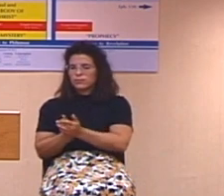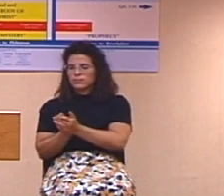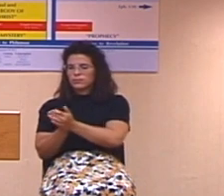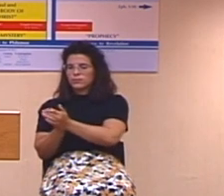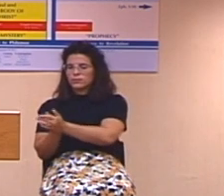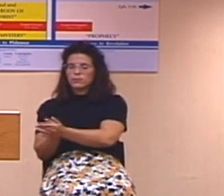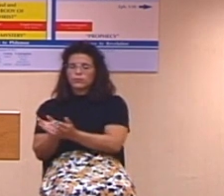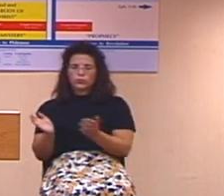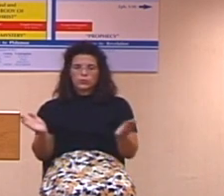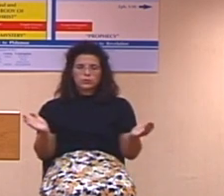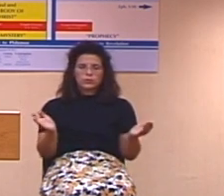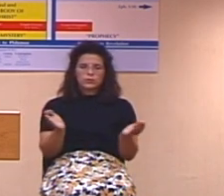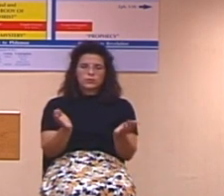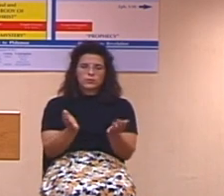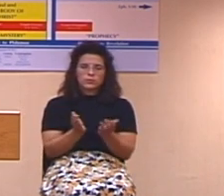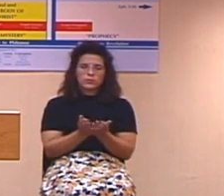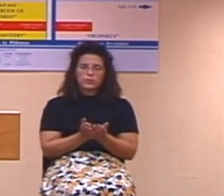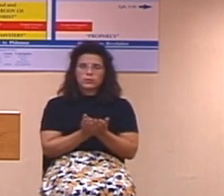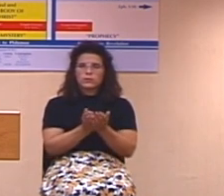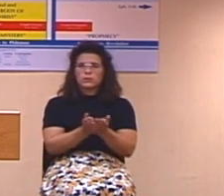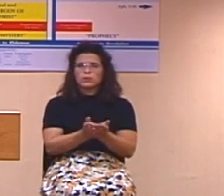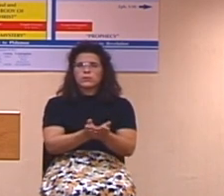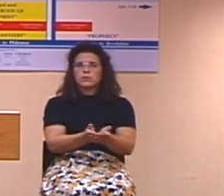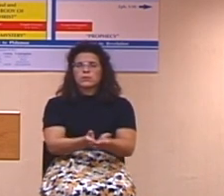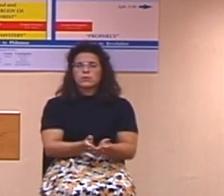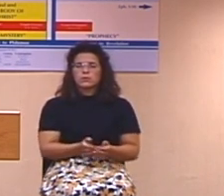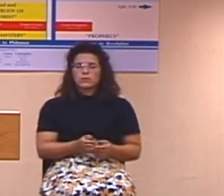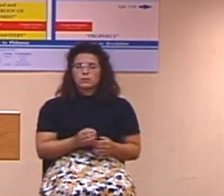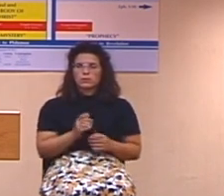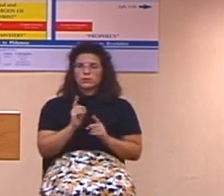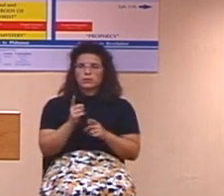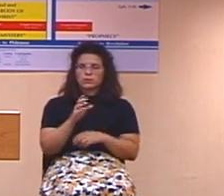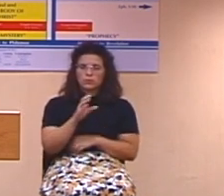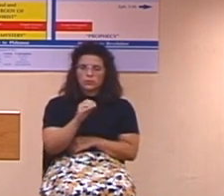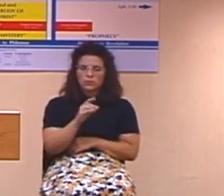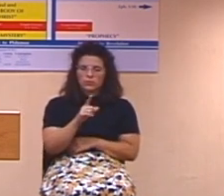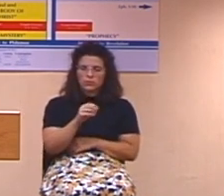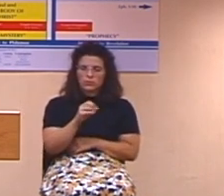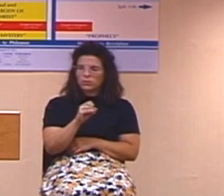together. Follow me? You go to Colossians 2, quickly.